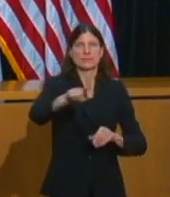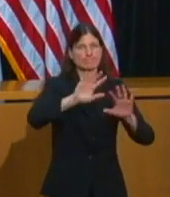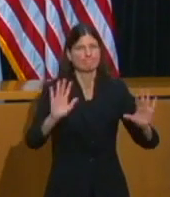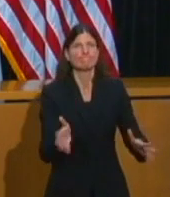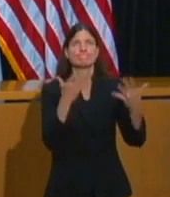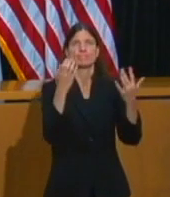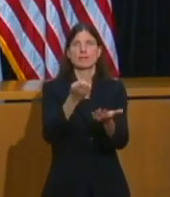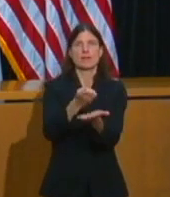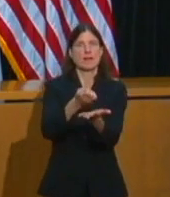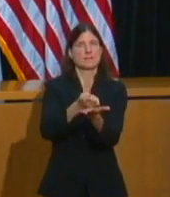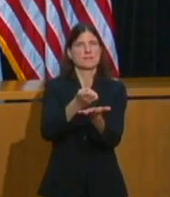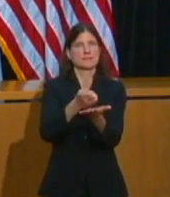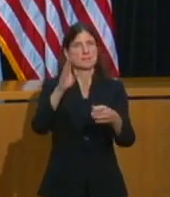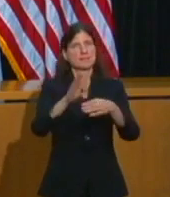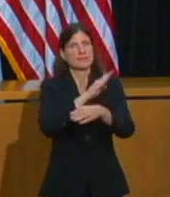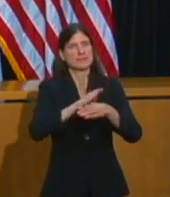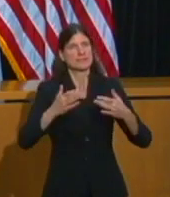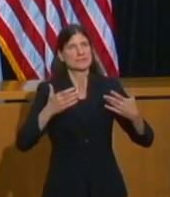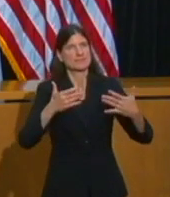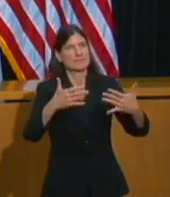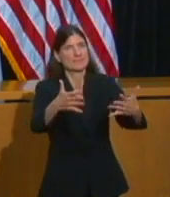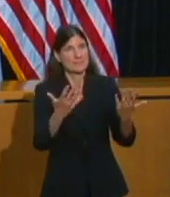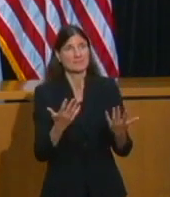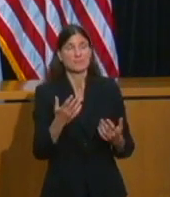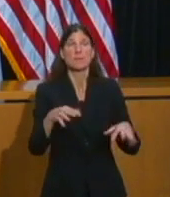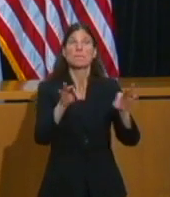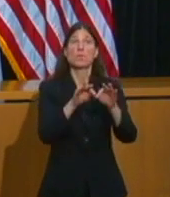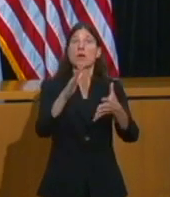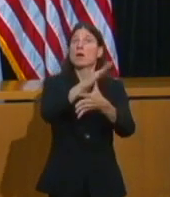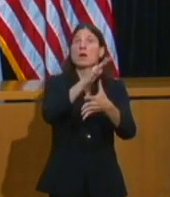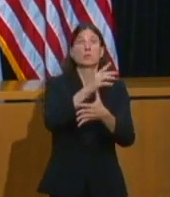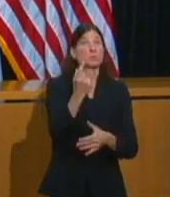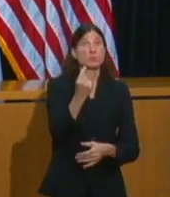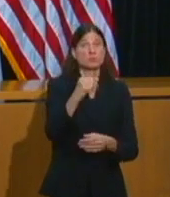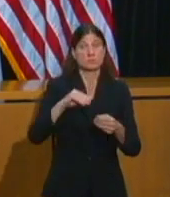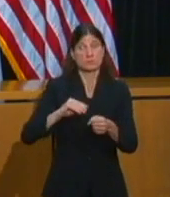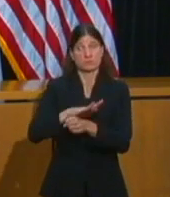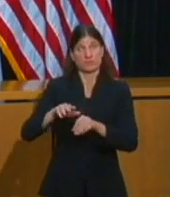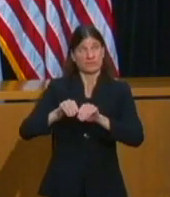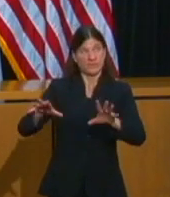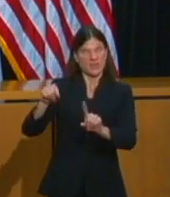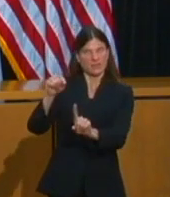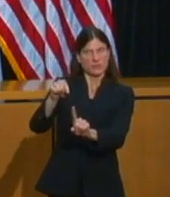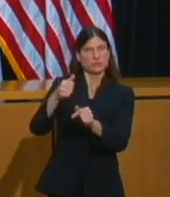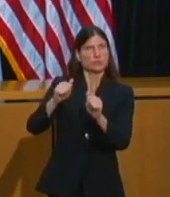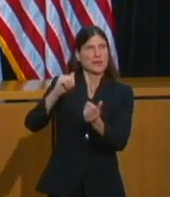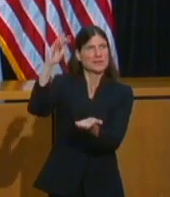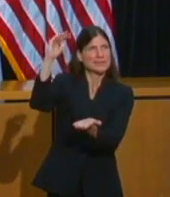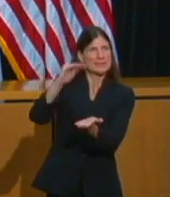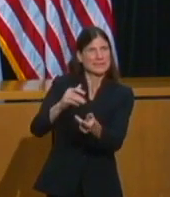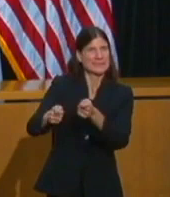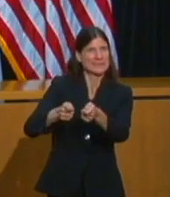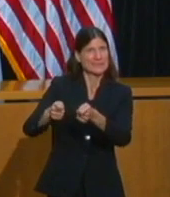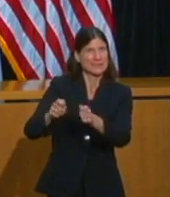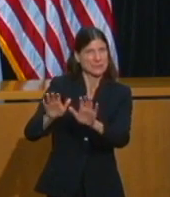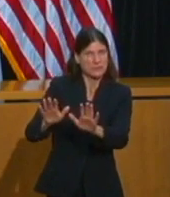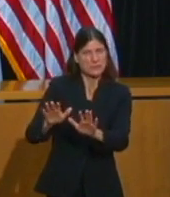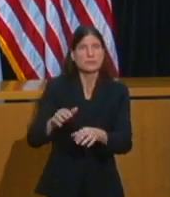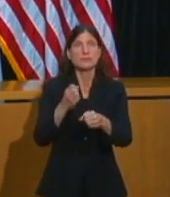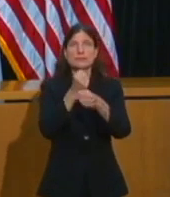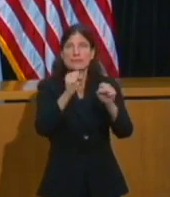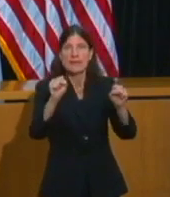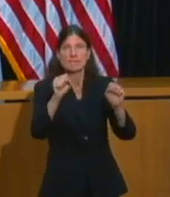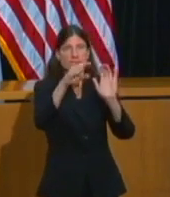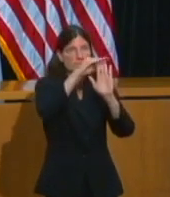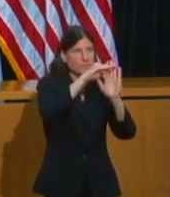limit the spread of COVID-19 by adopting safety standards designed to protect workers and customers alike. Now, throughout